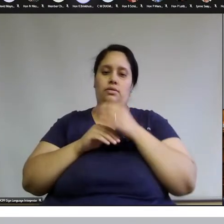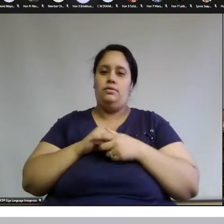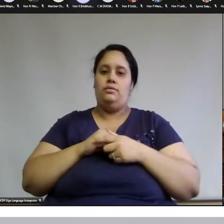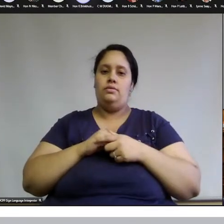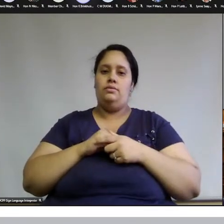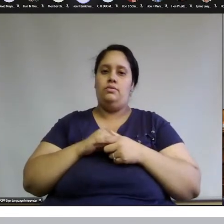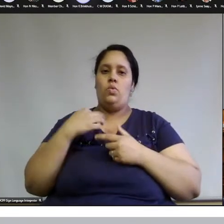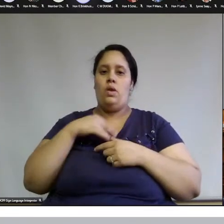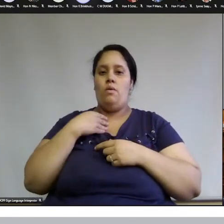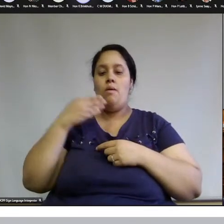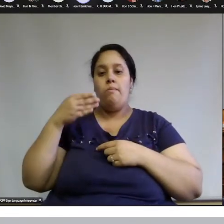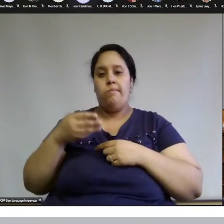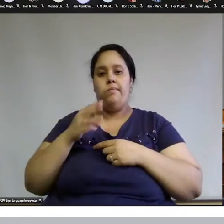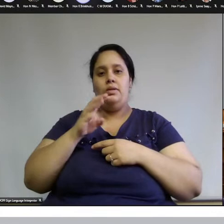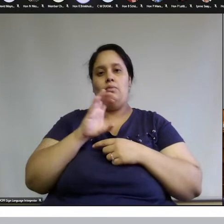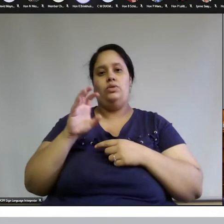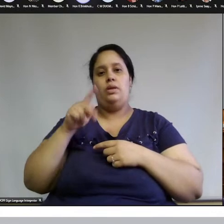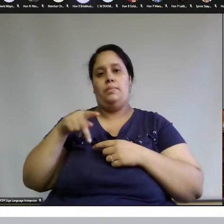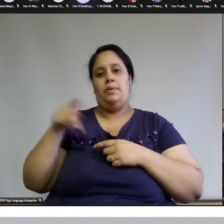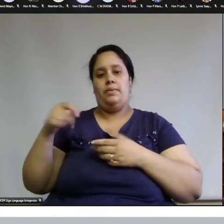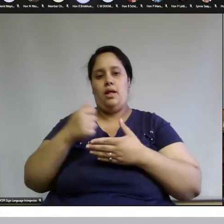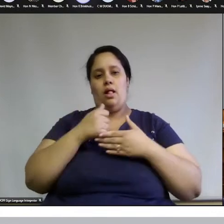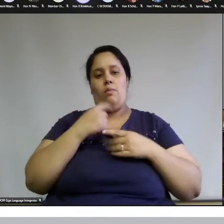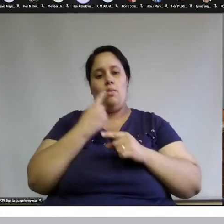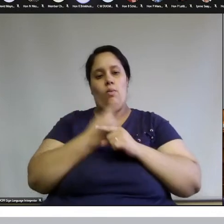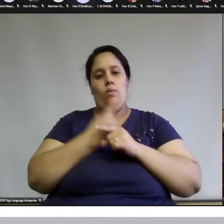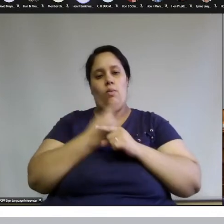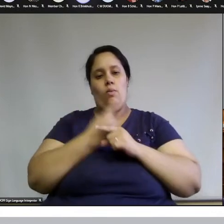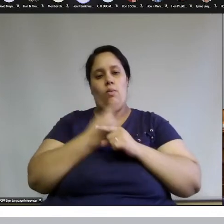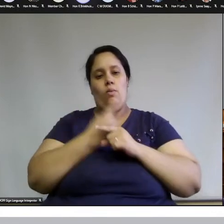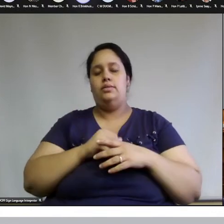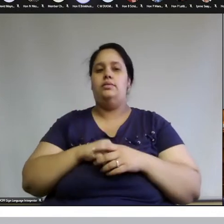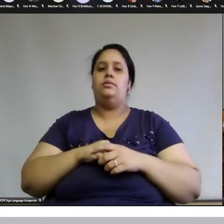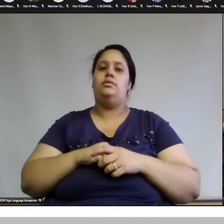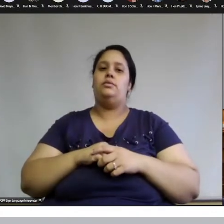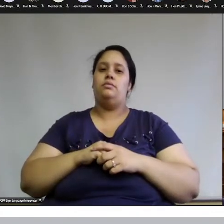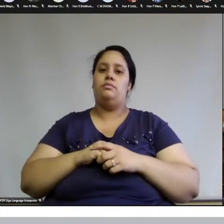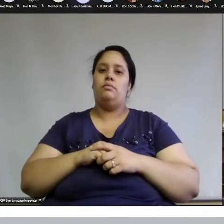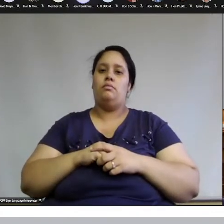on the premises of WCPP. And I want to